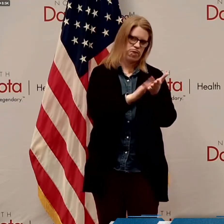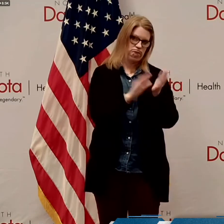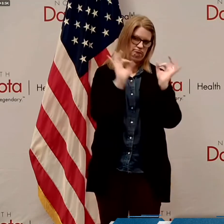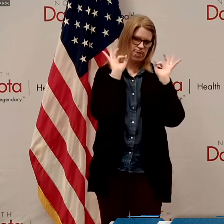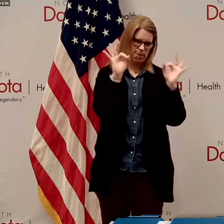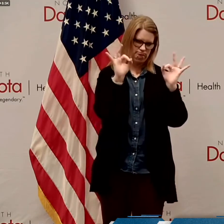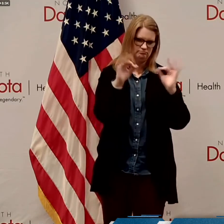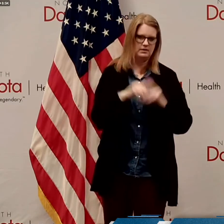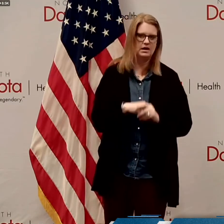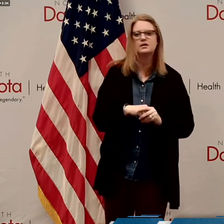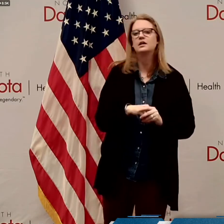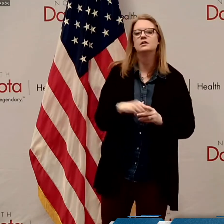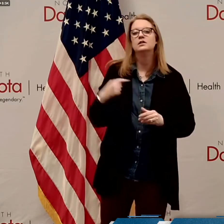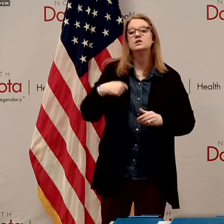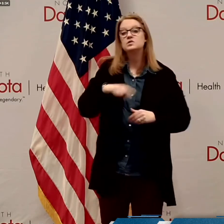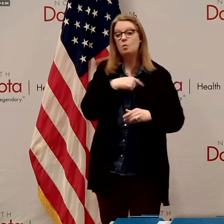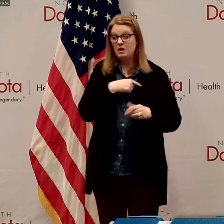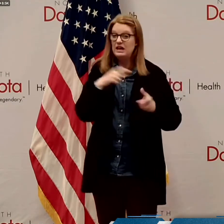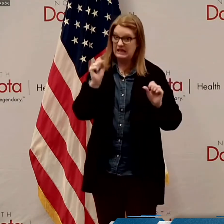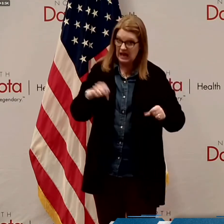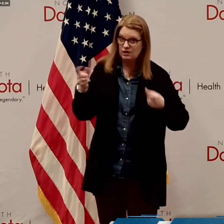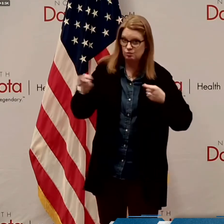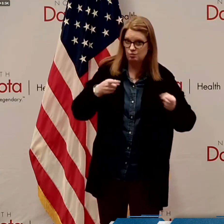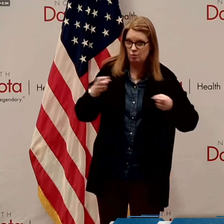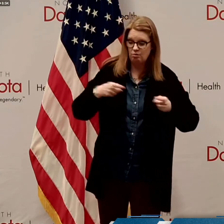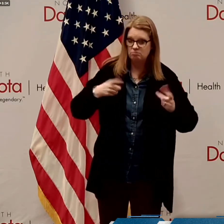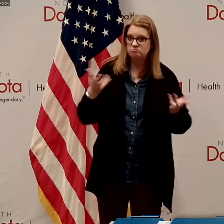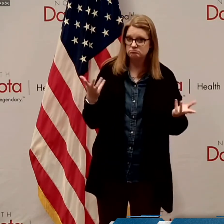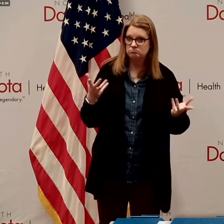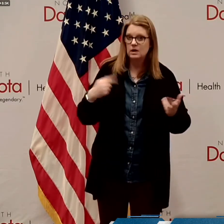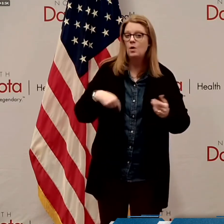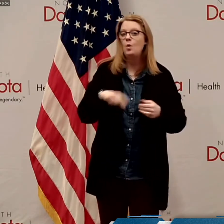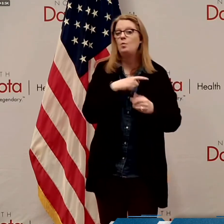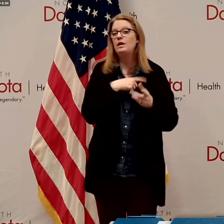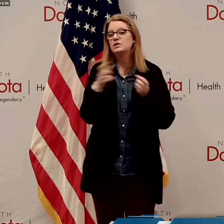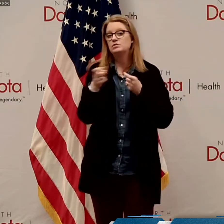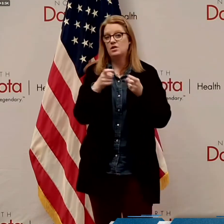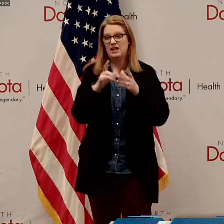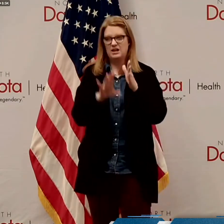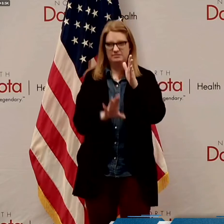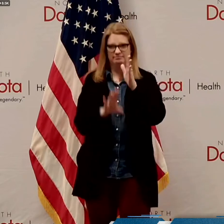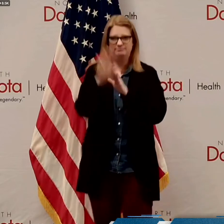at least we can control some of this, because we can control how quickly we ramp up